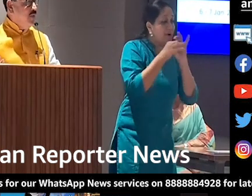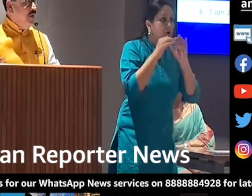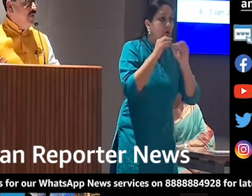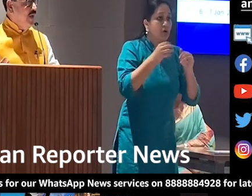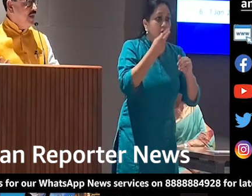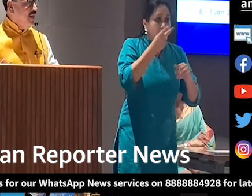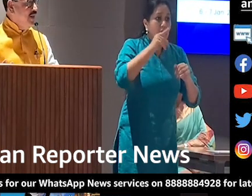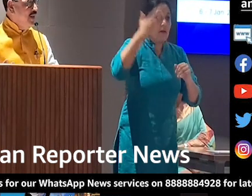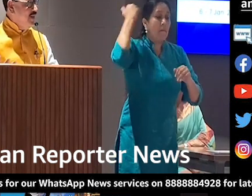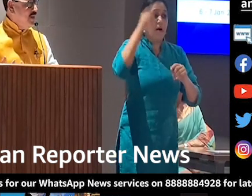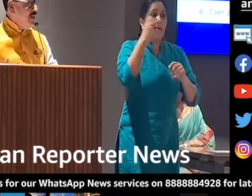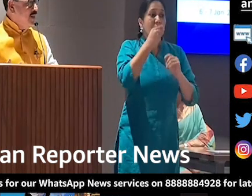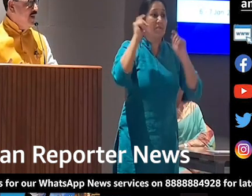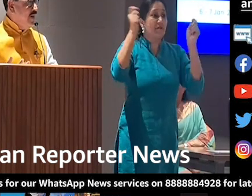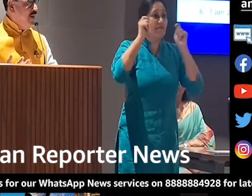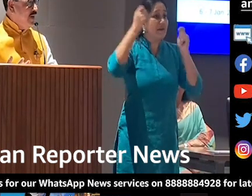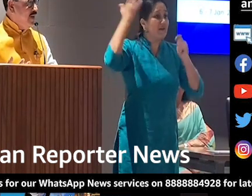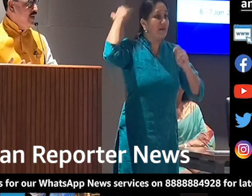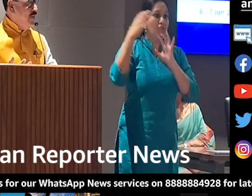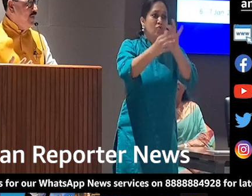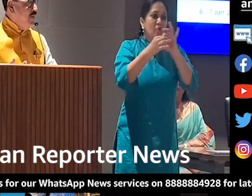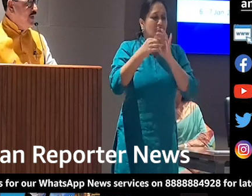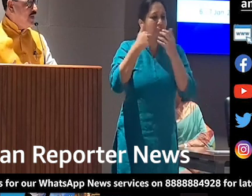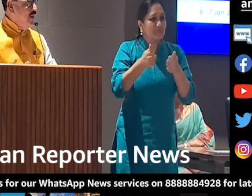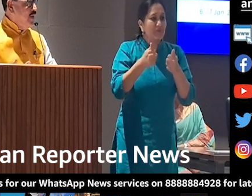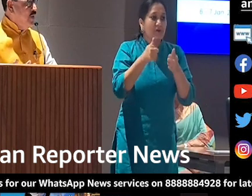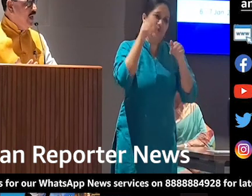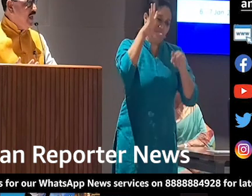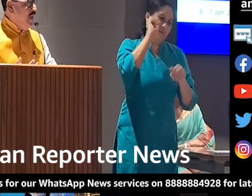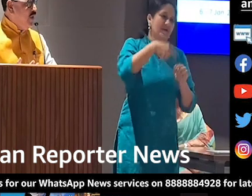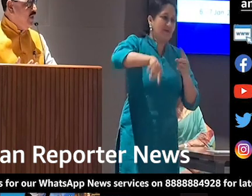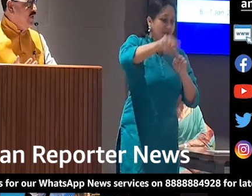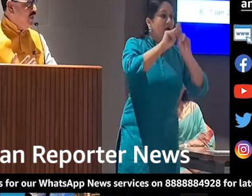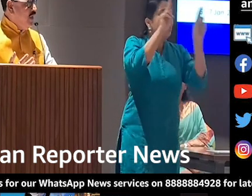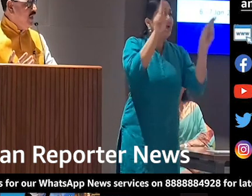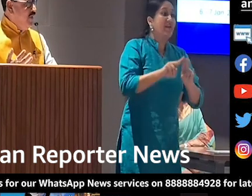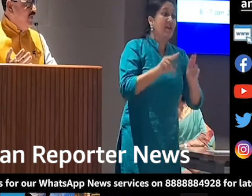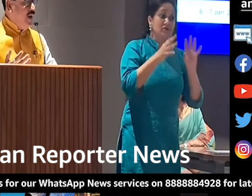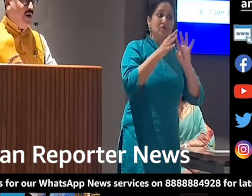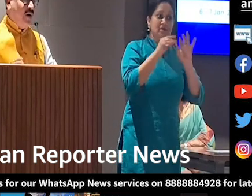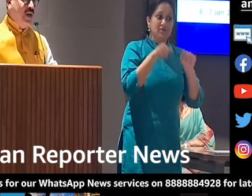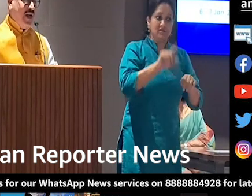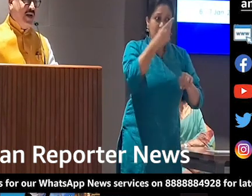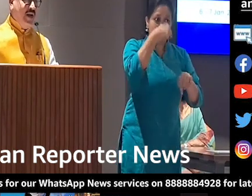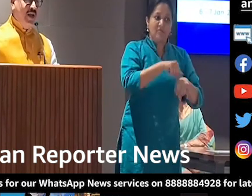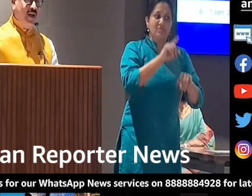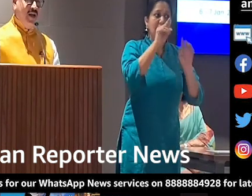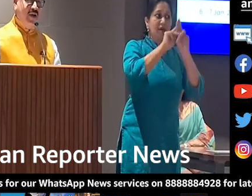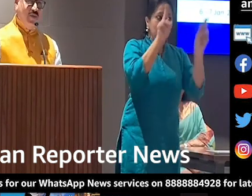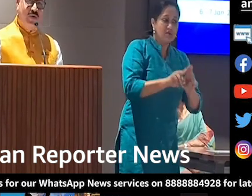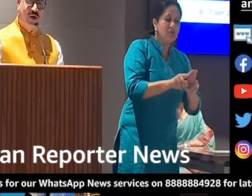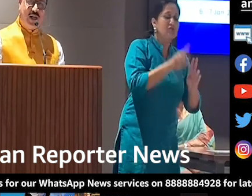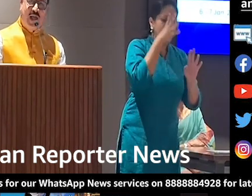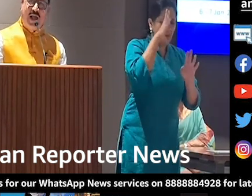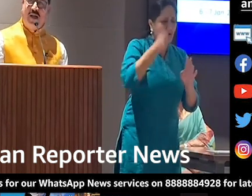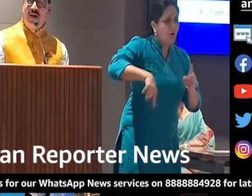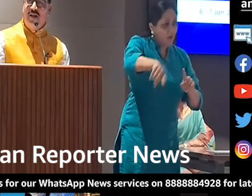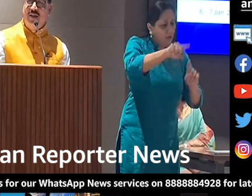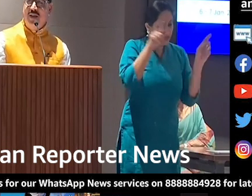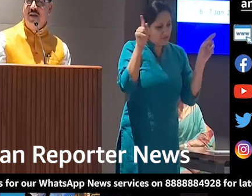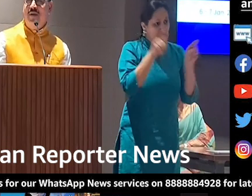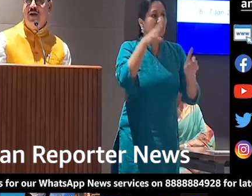last Purple Fest, this is an international Purple Fest, you will carry on with all that. You will work